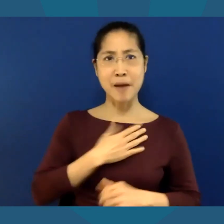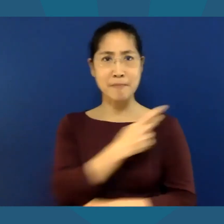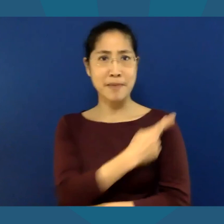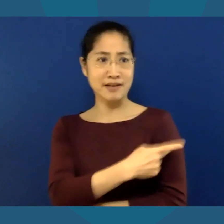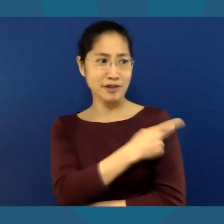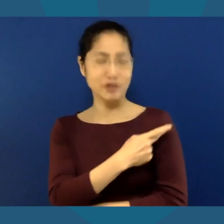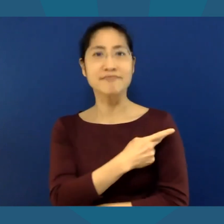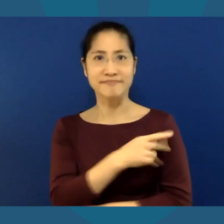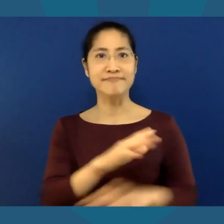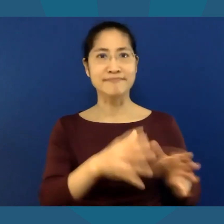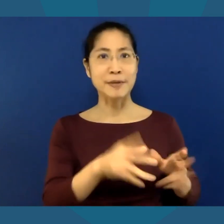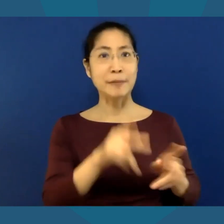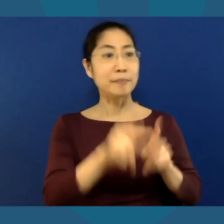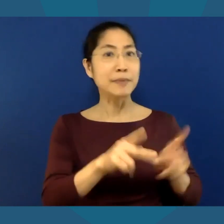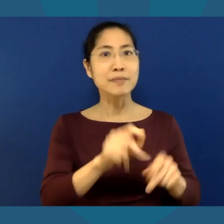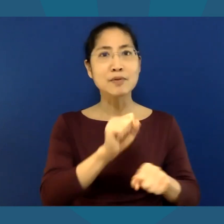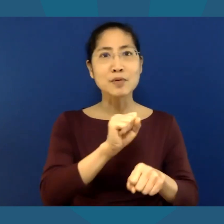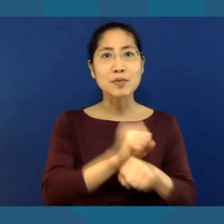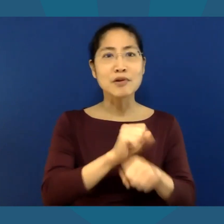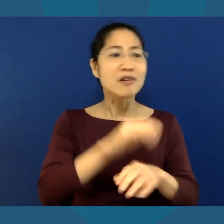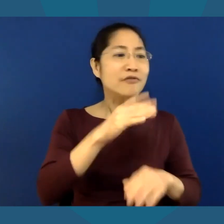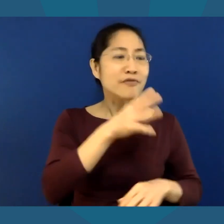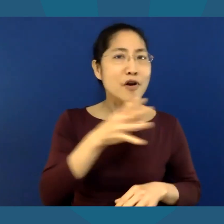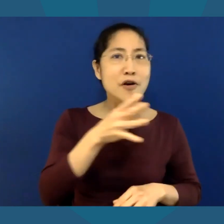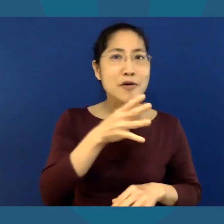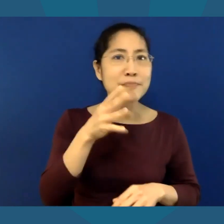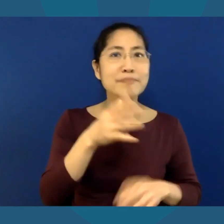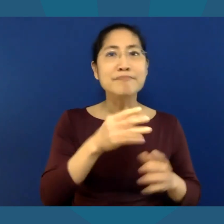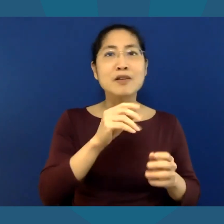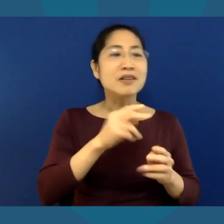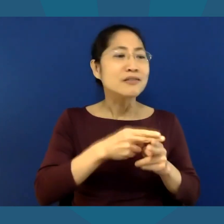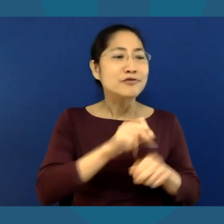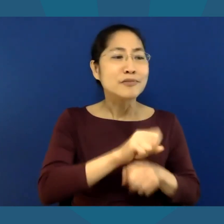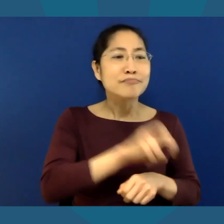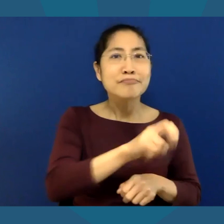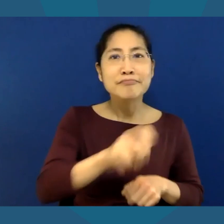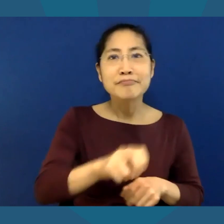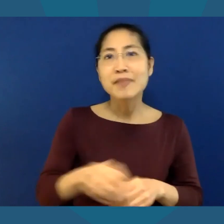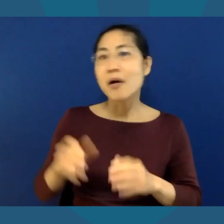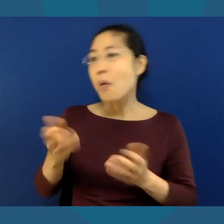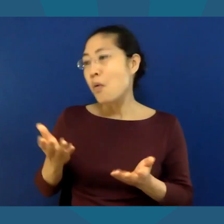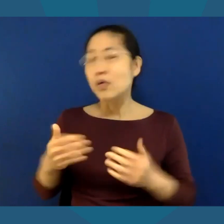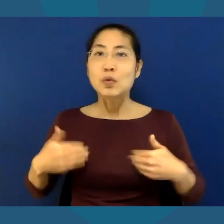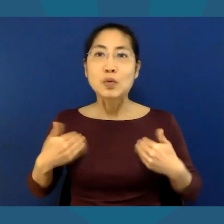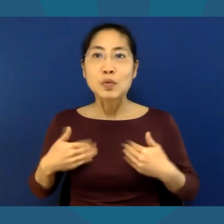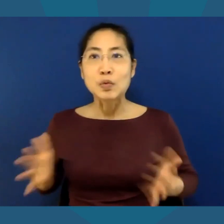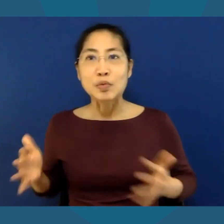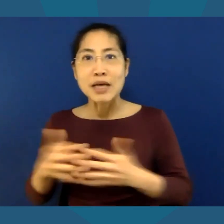or pregnant teens who were scared and needed support.